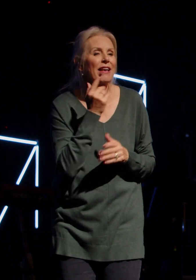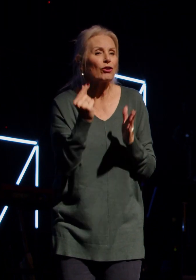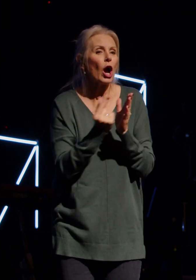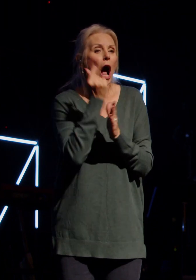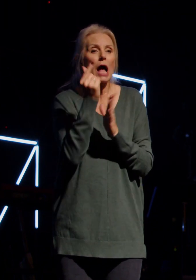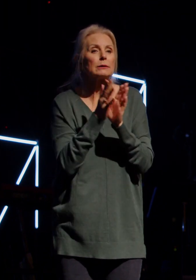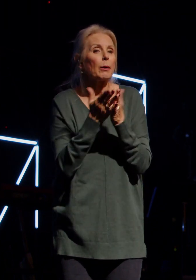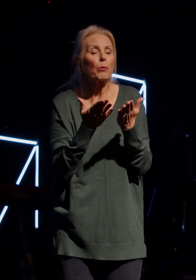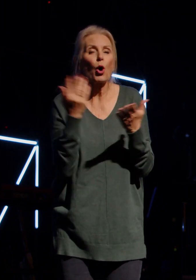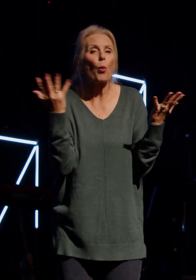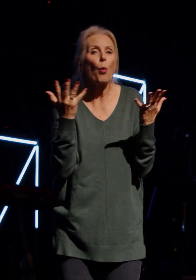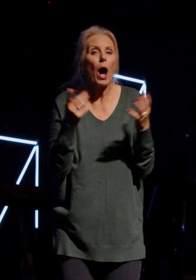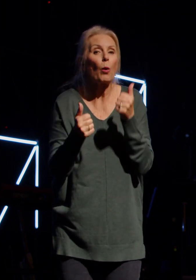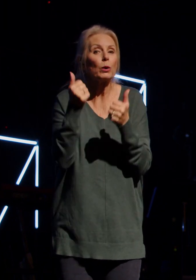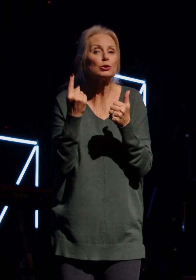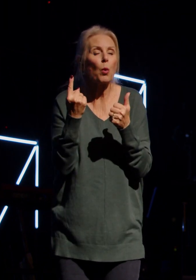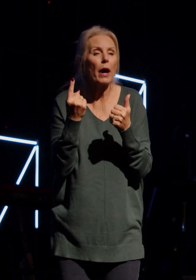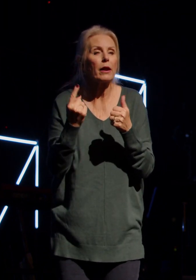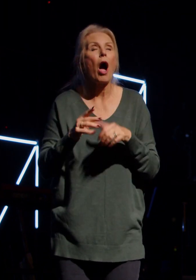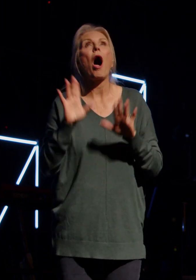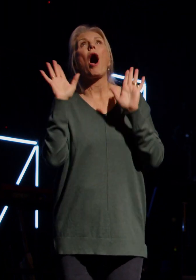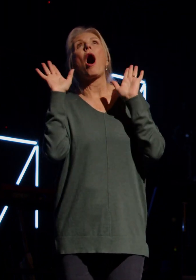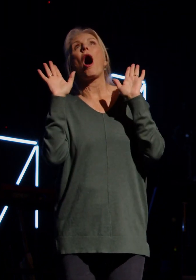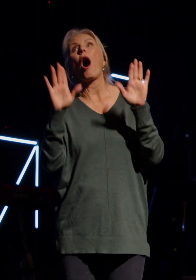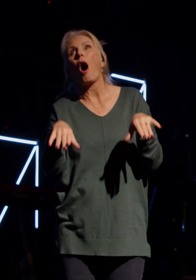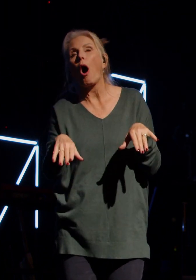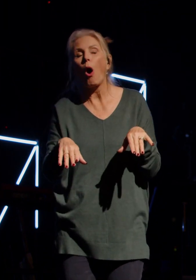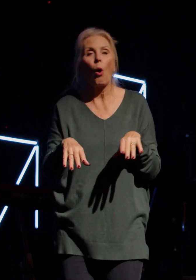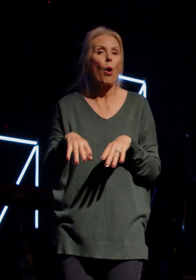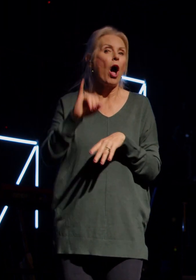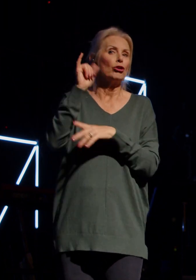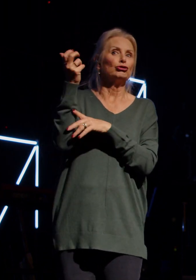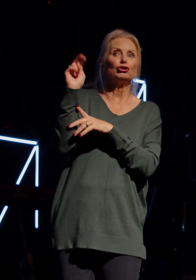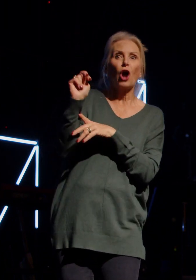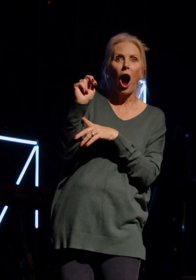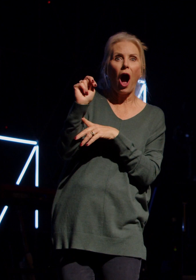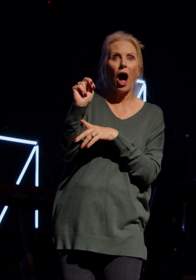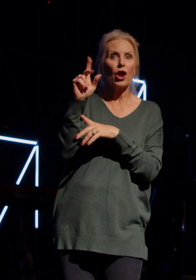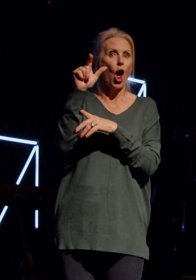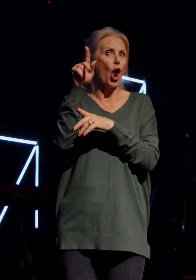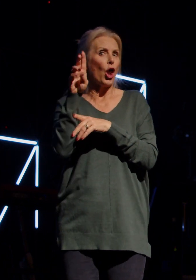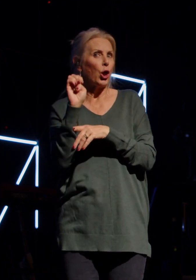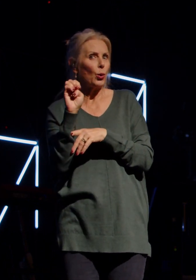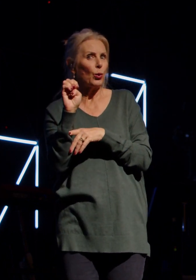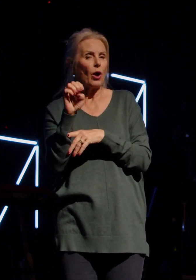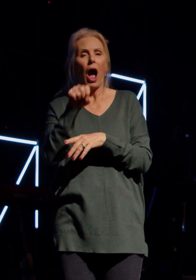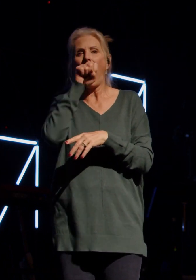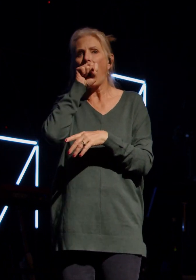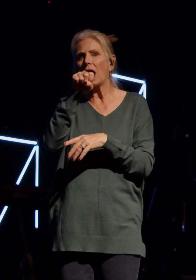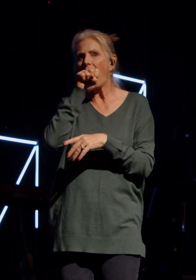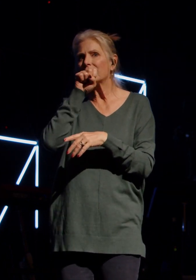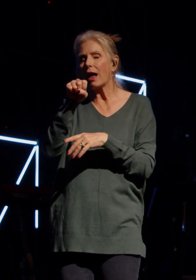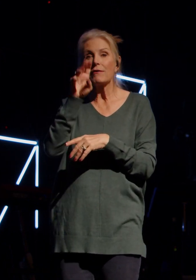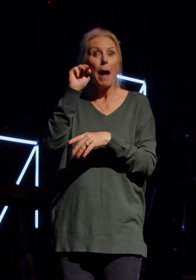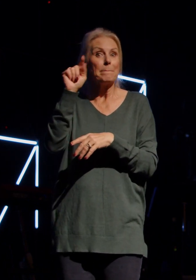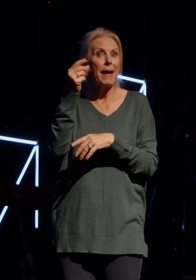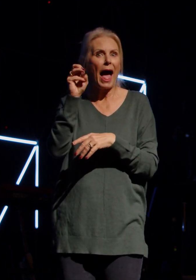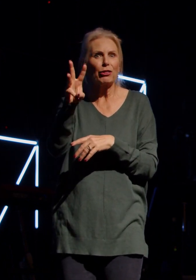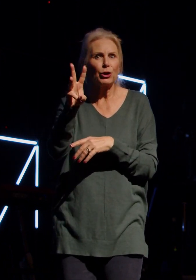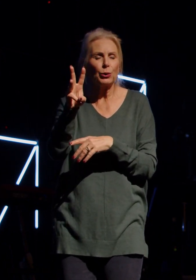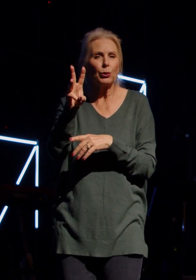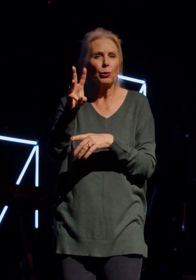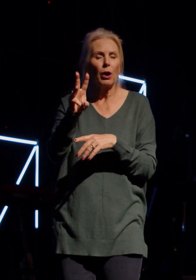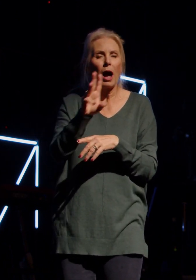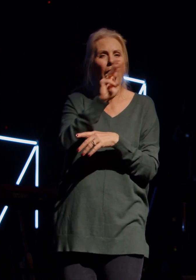Mark. It's like, oh, John, I love chapter 1, just the deity of Christ. Oh, Luke, I love Lucas. I love Matthew. I mean, just